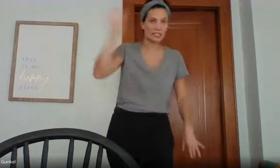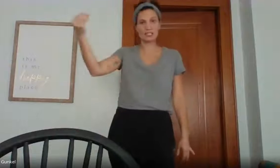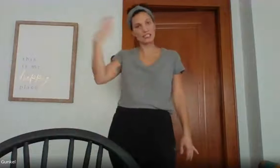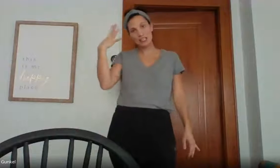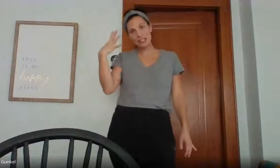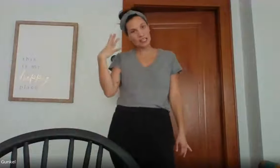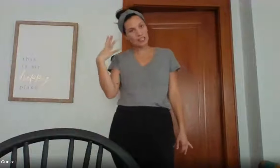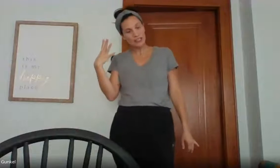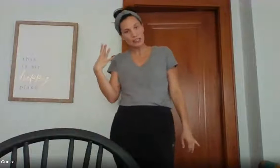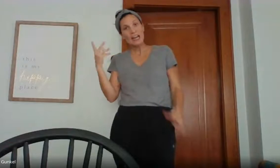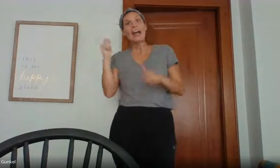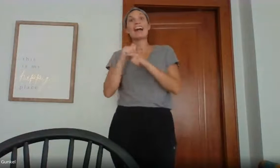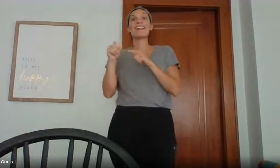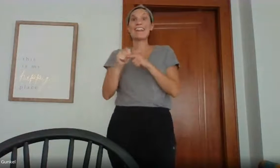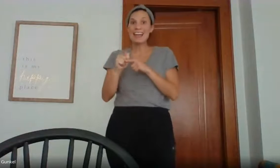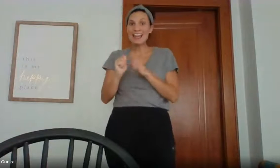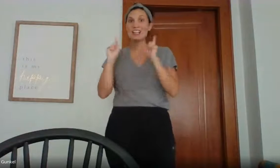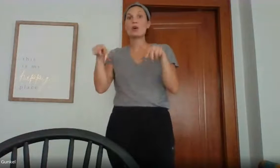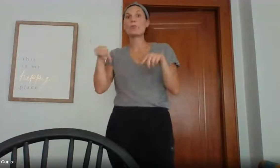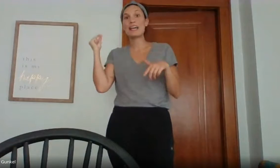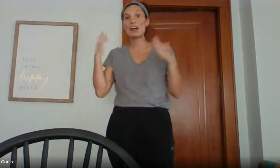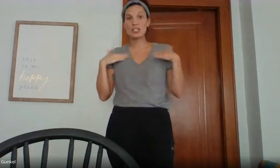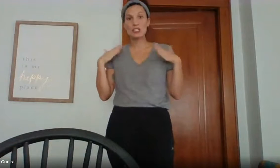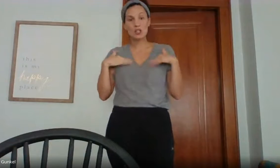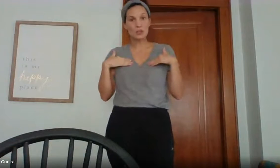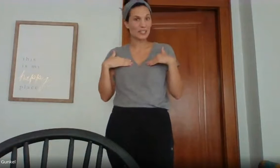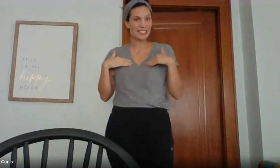it sunny? And then go pick out your clothes,